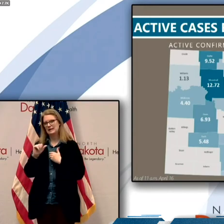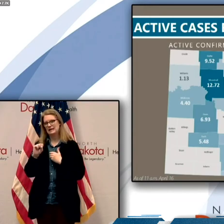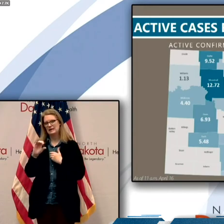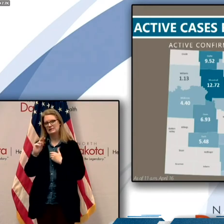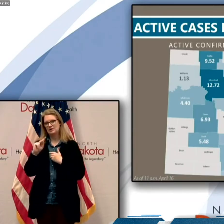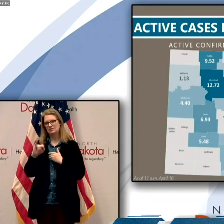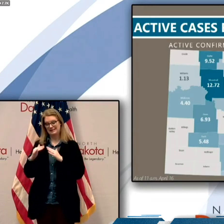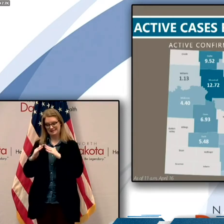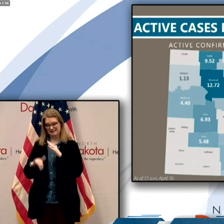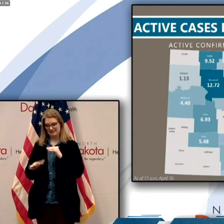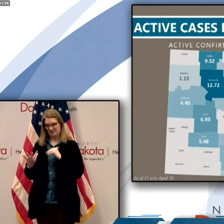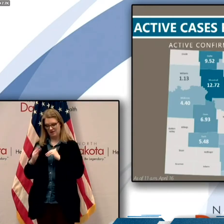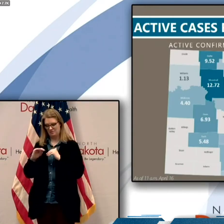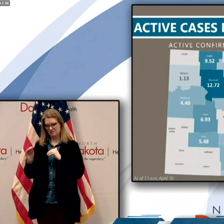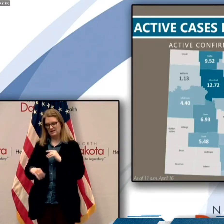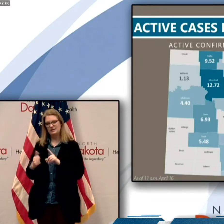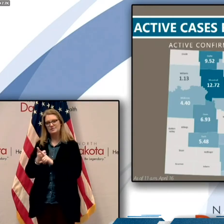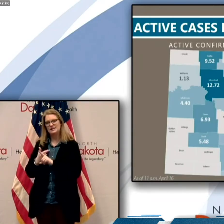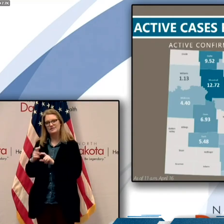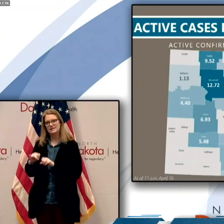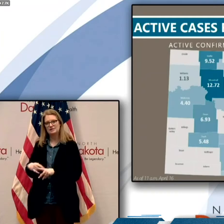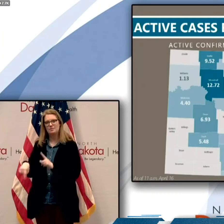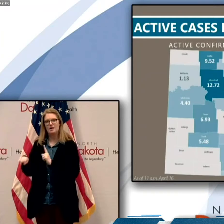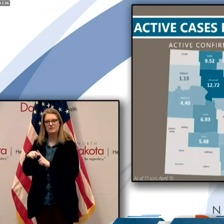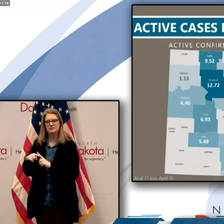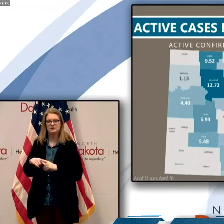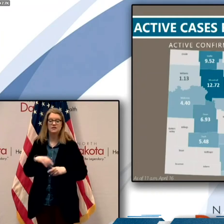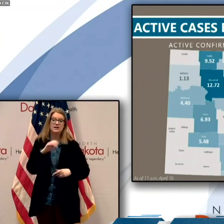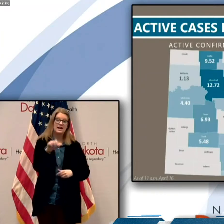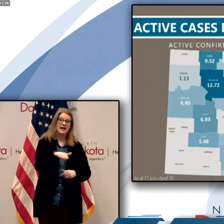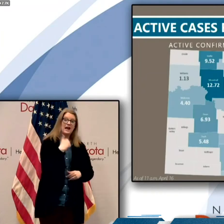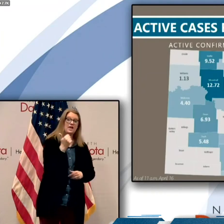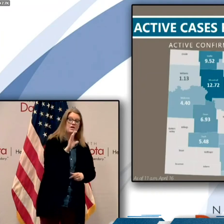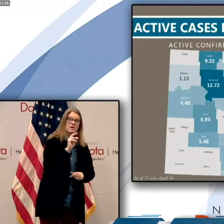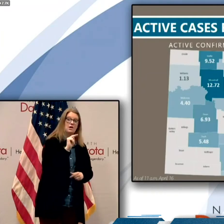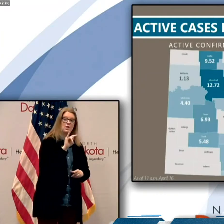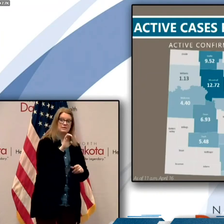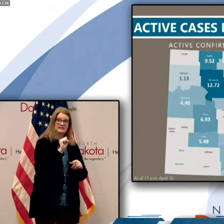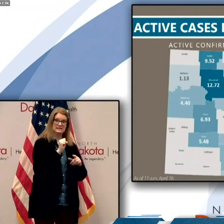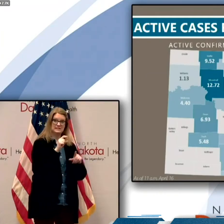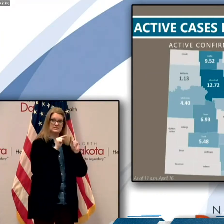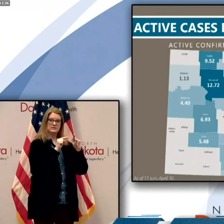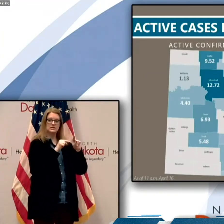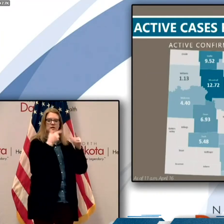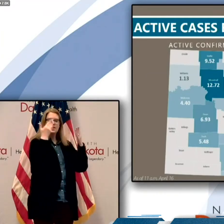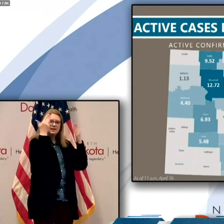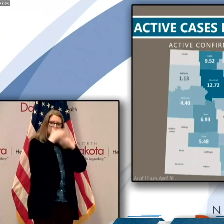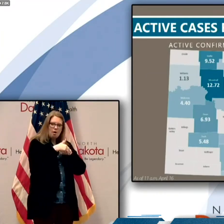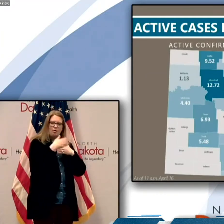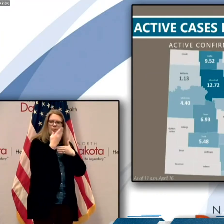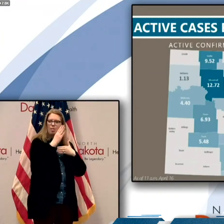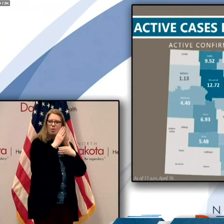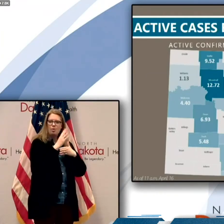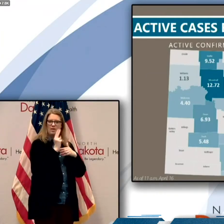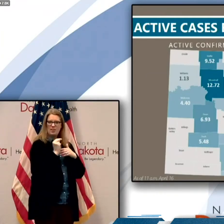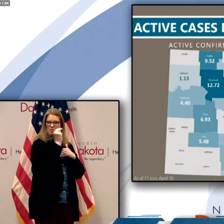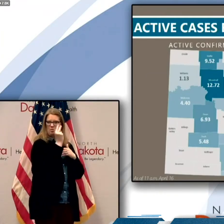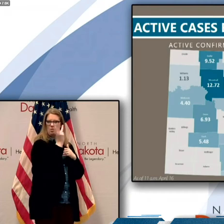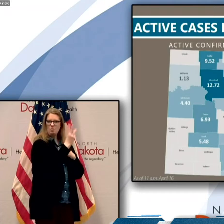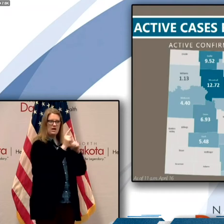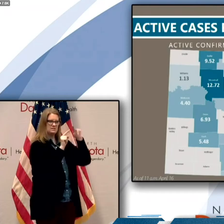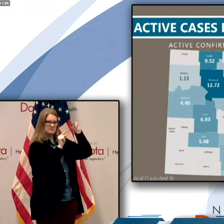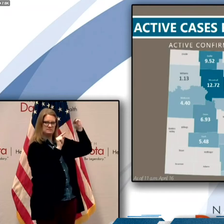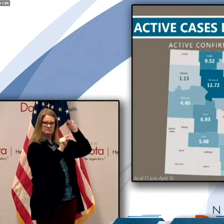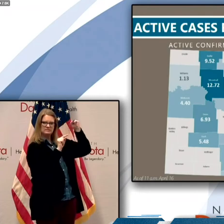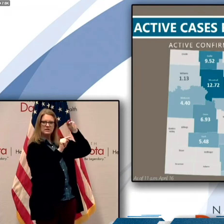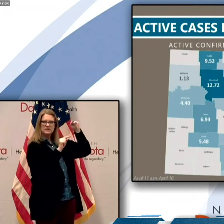5% of those tests that are positive. And in fact, we have a number of counties here illustrated in the darker blue in the Northwest that are